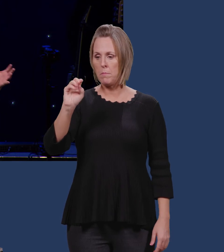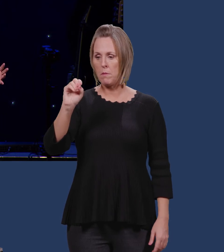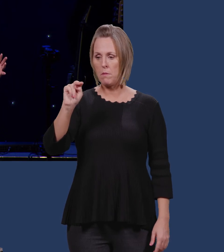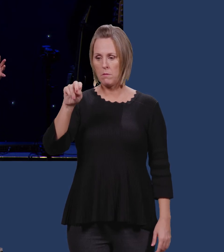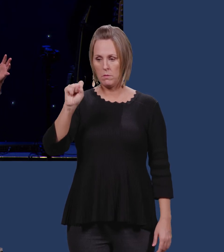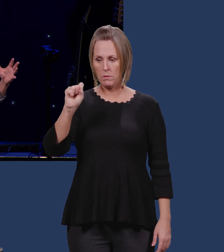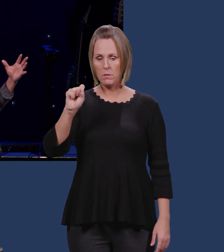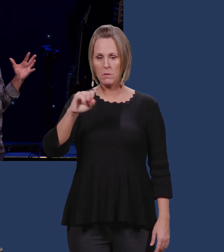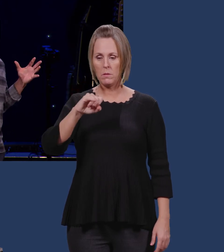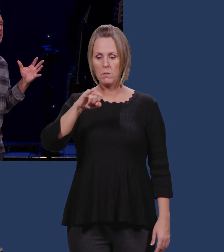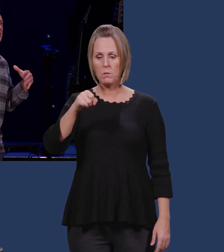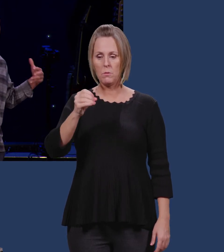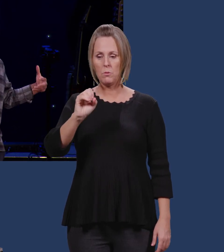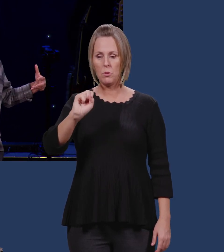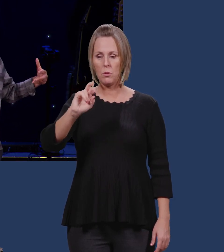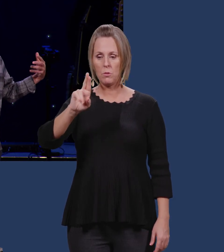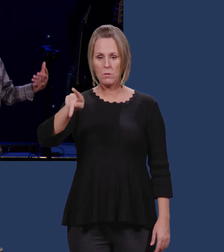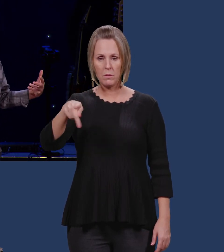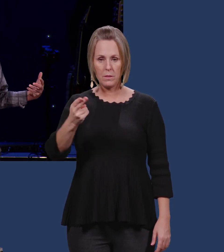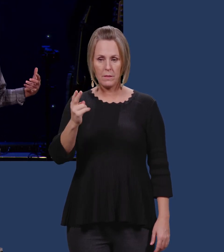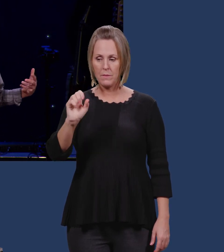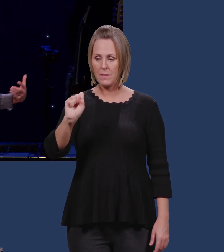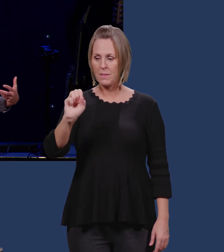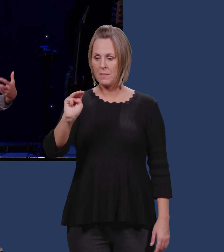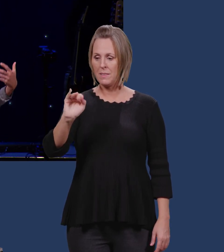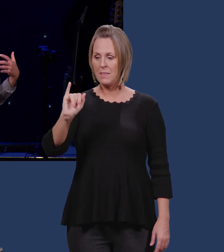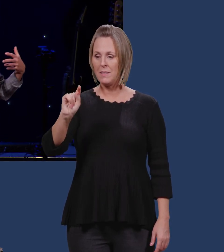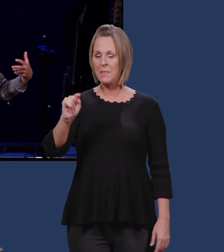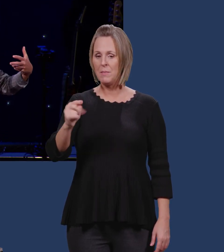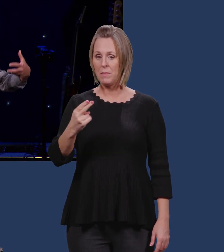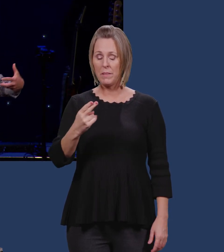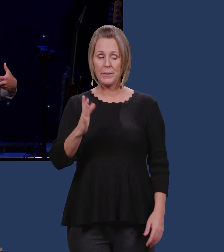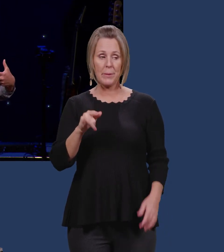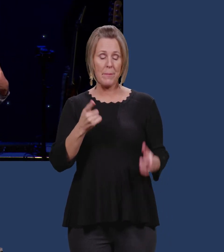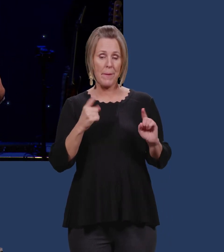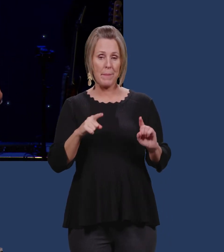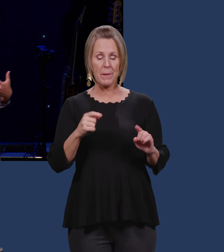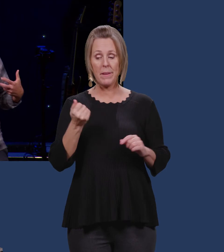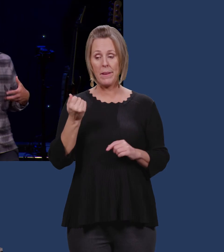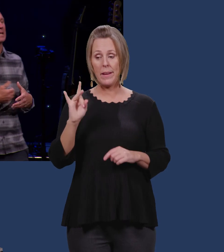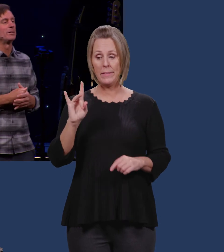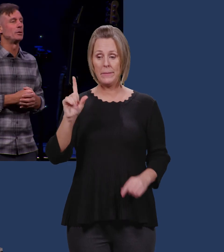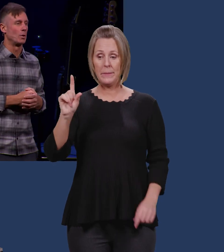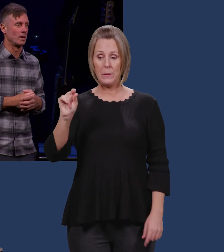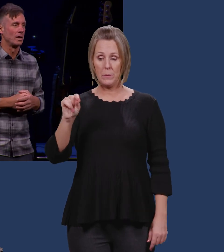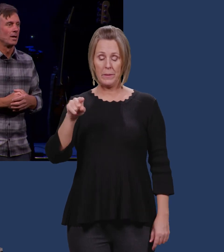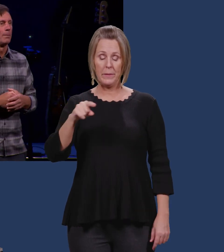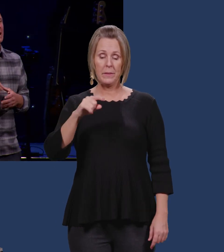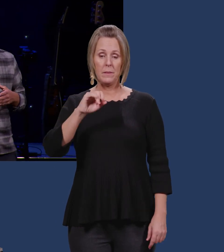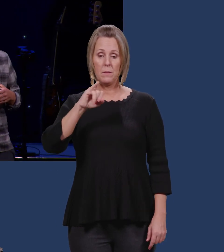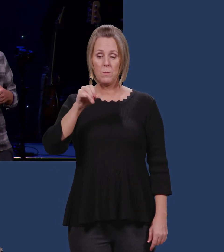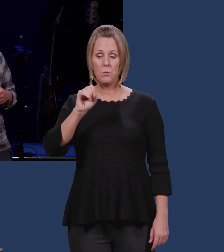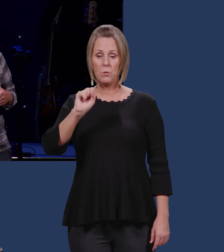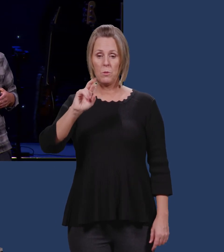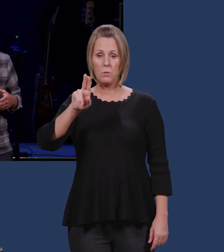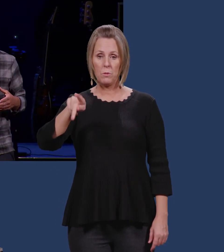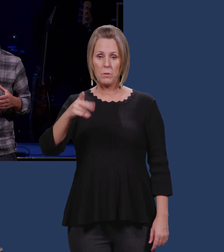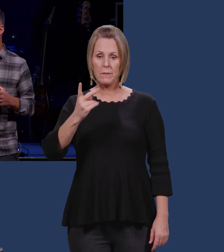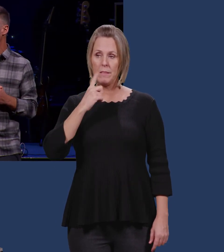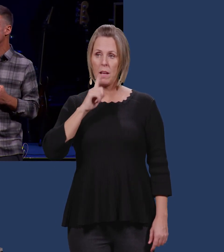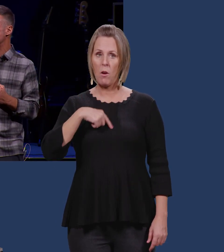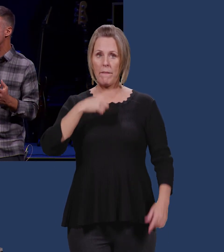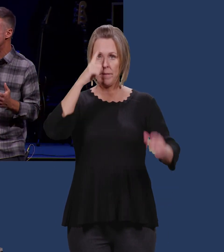In 1820, Joseph Smith says that he has a vision of God in upstate New York. By